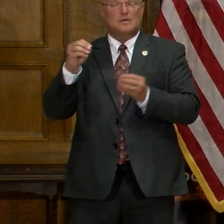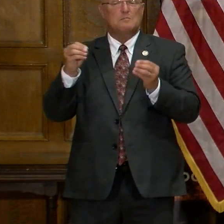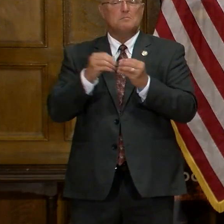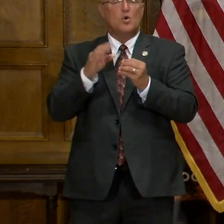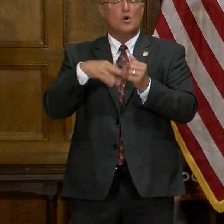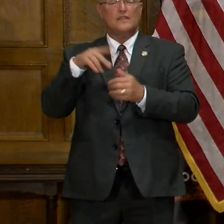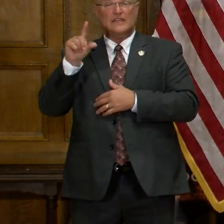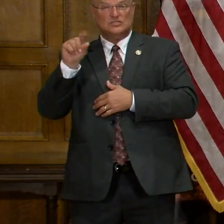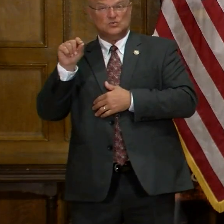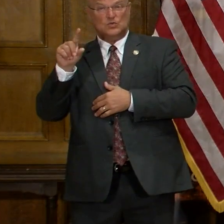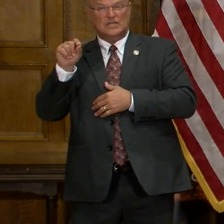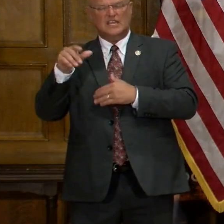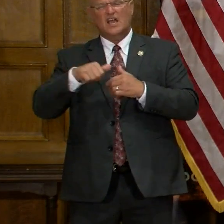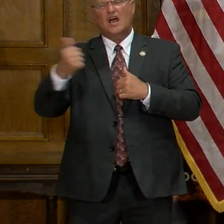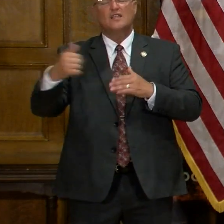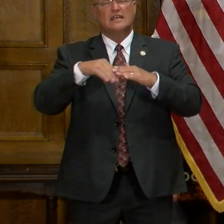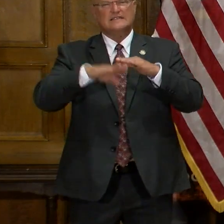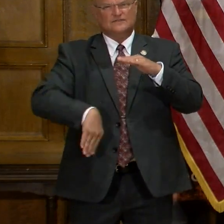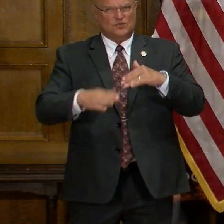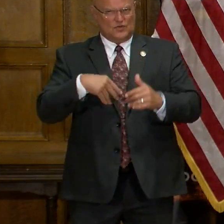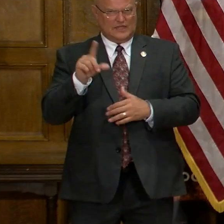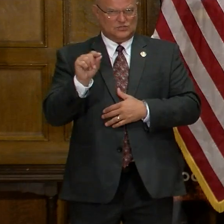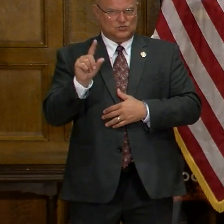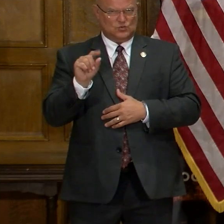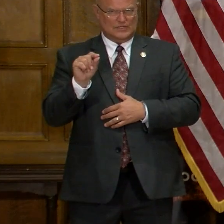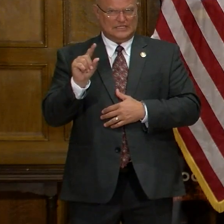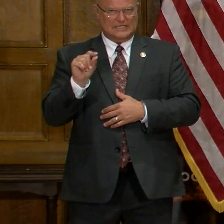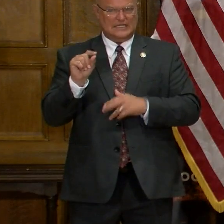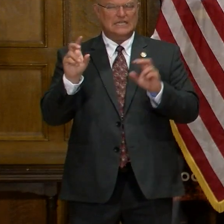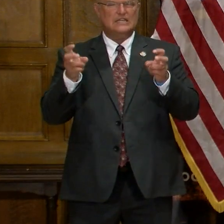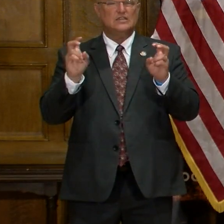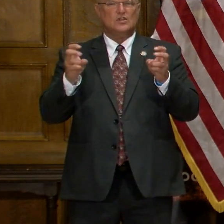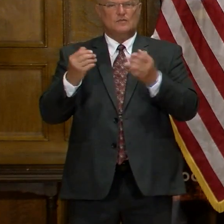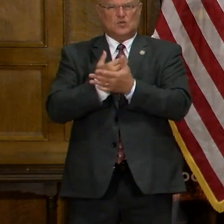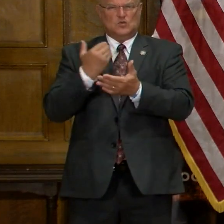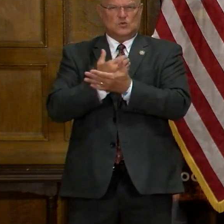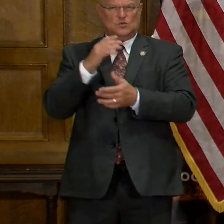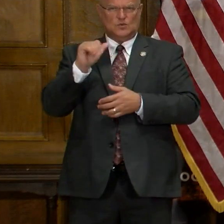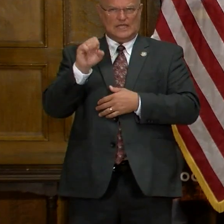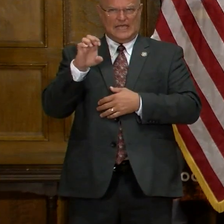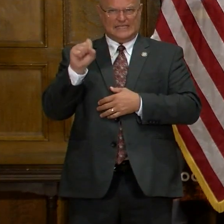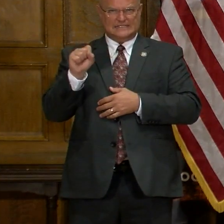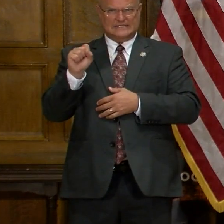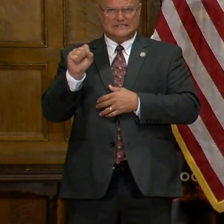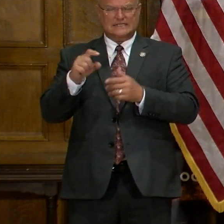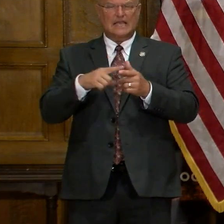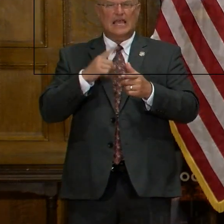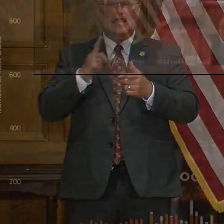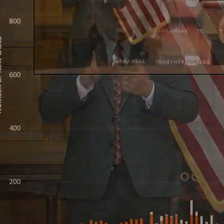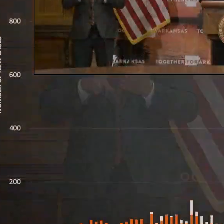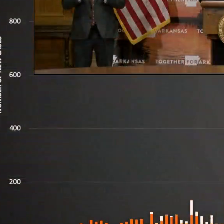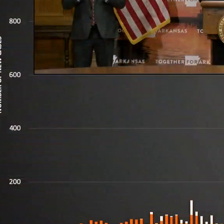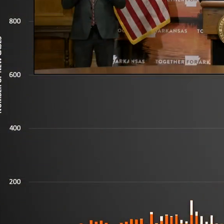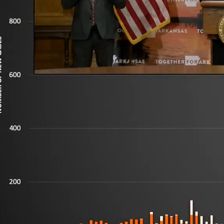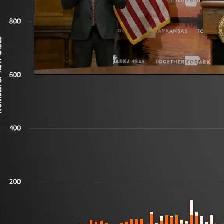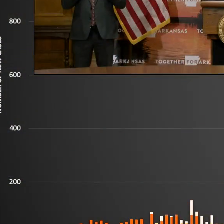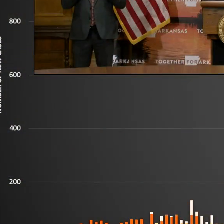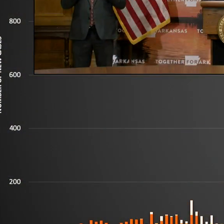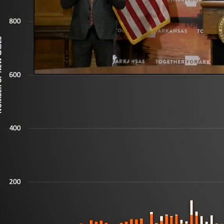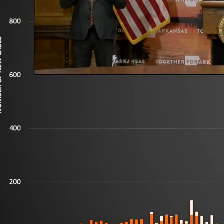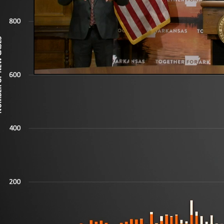the rest have fewer than 20 in terms of their new cases. And then if we go to